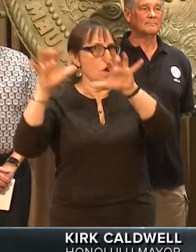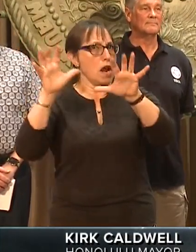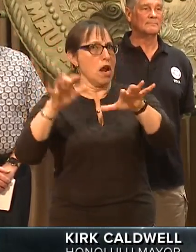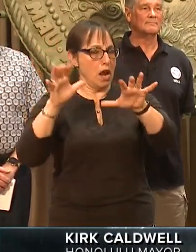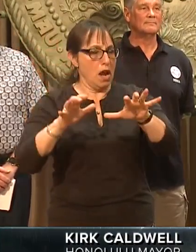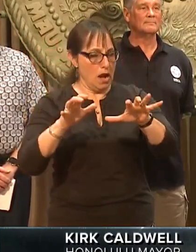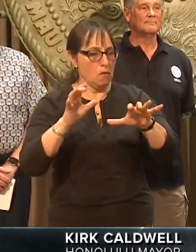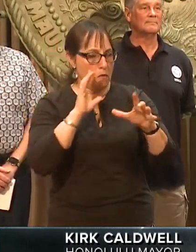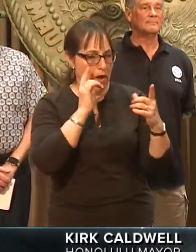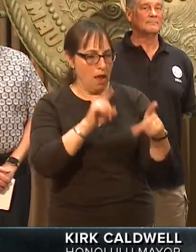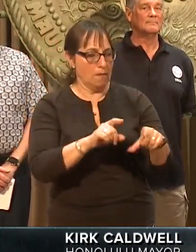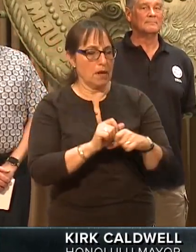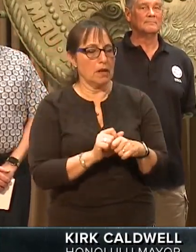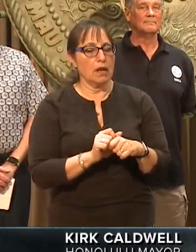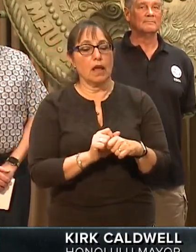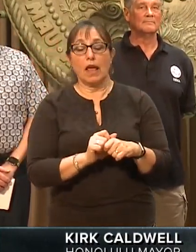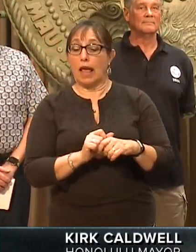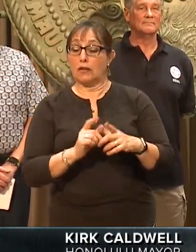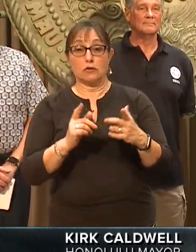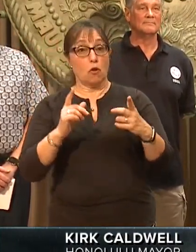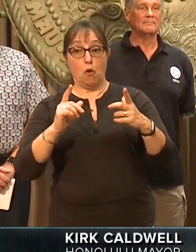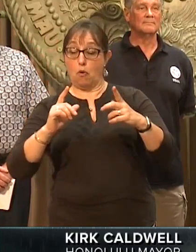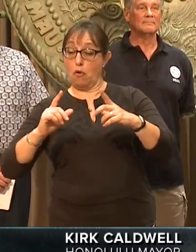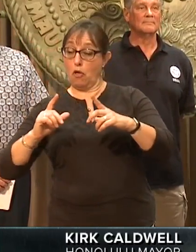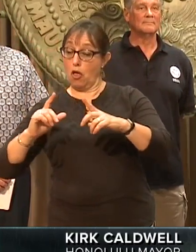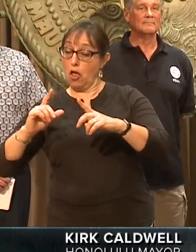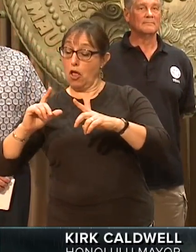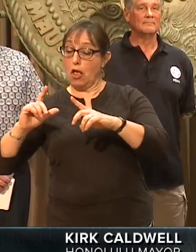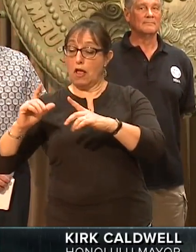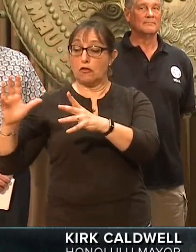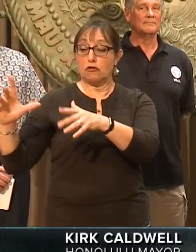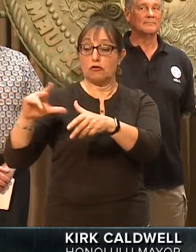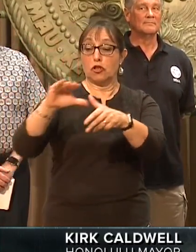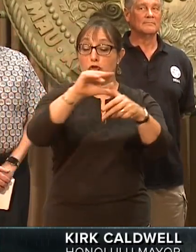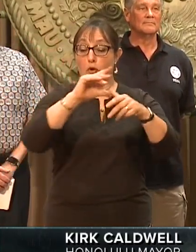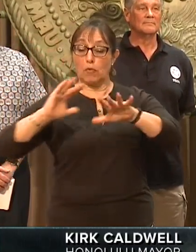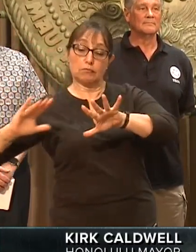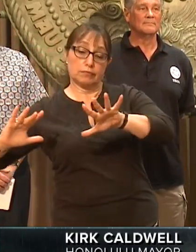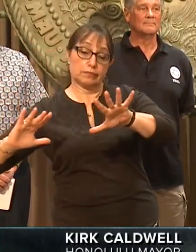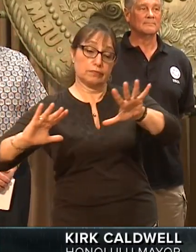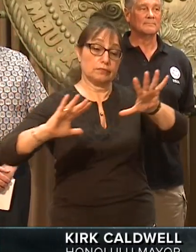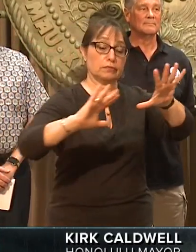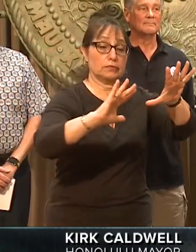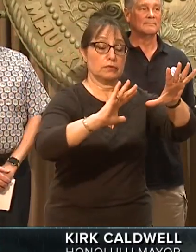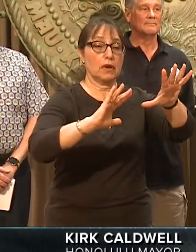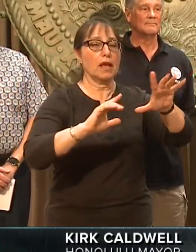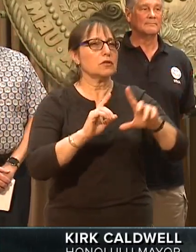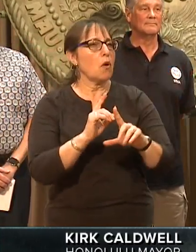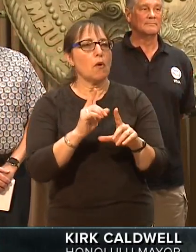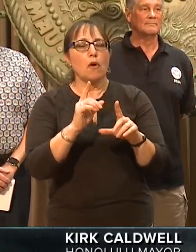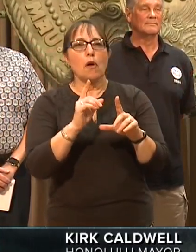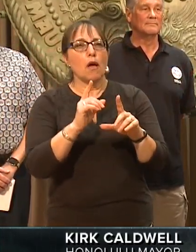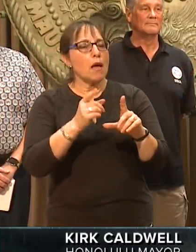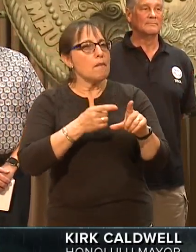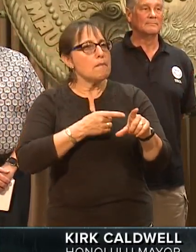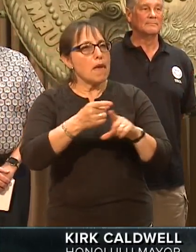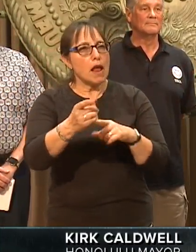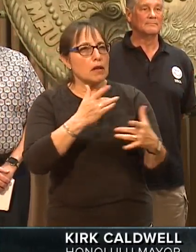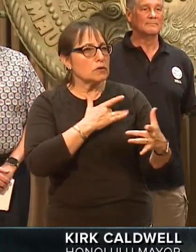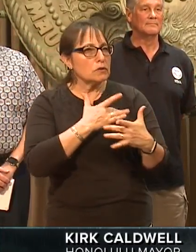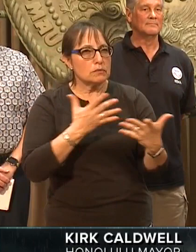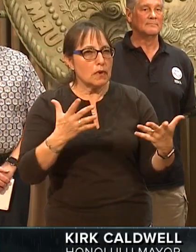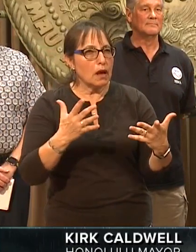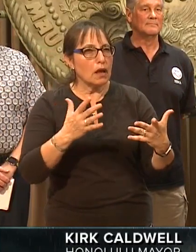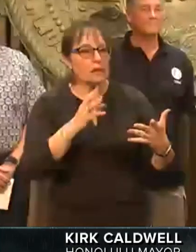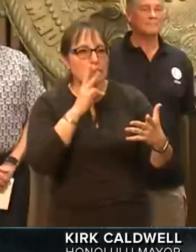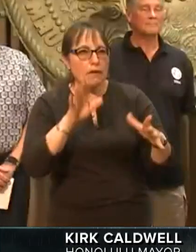could cover any one of the islands. What we're mainly concerned about for us is flooding along our streams and low-lying